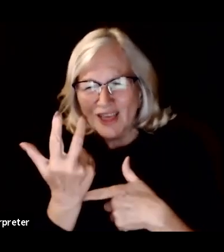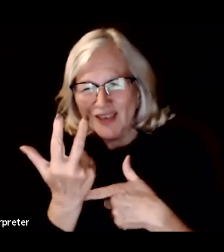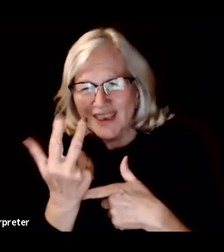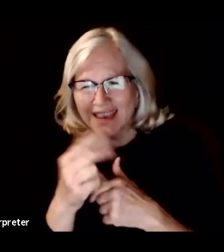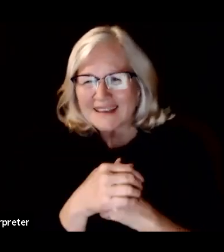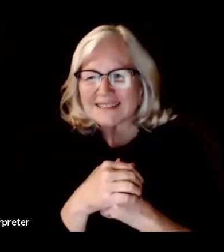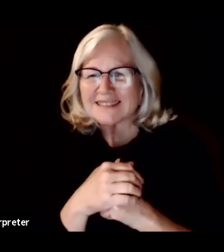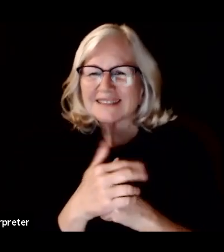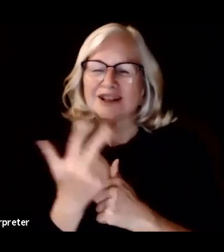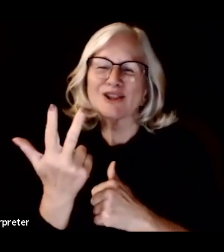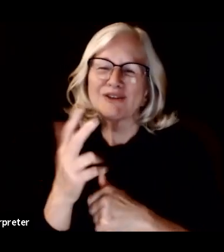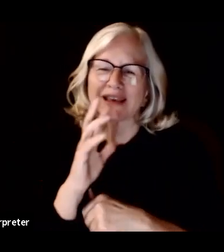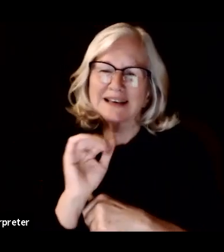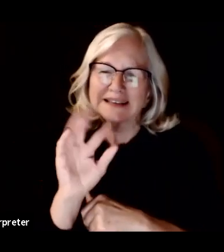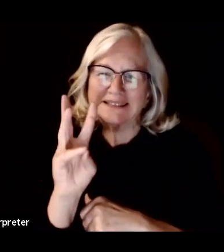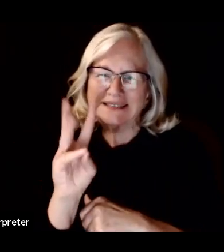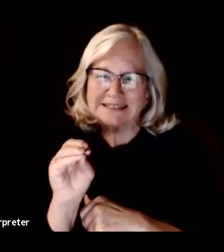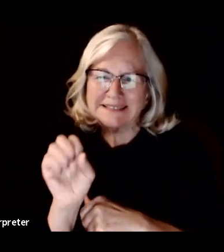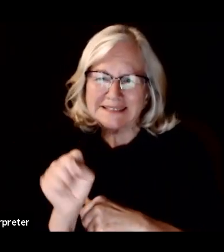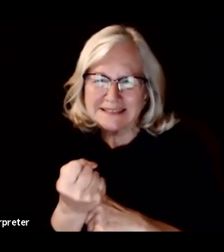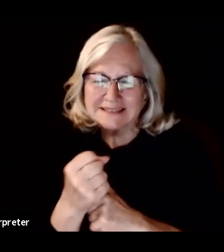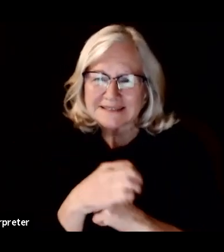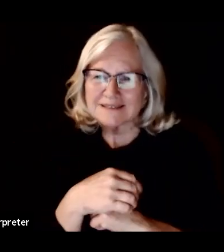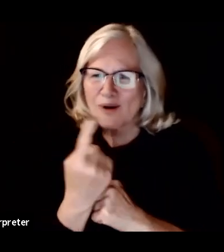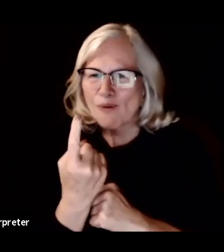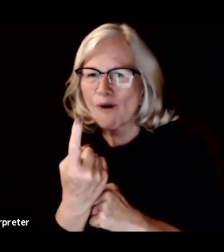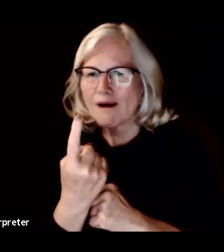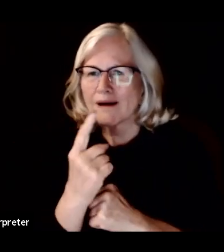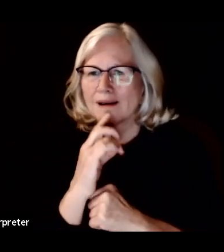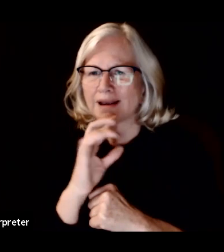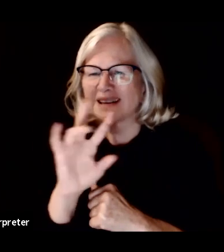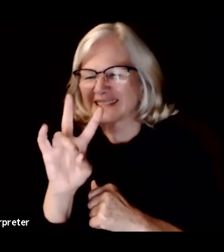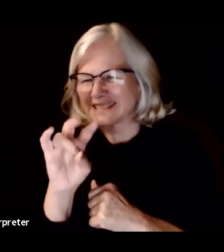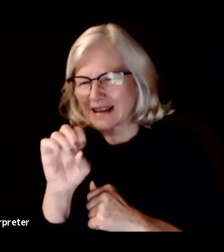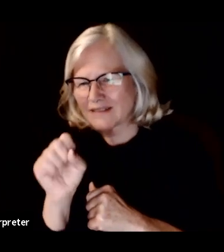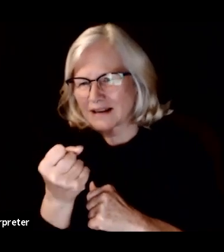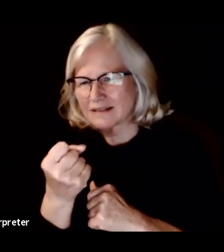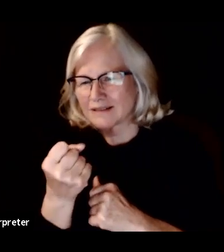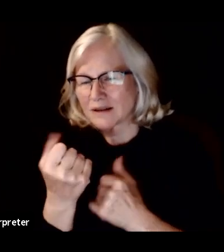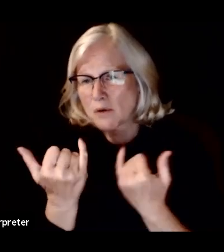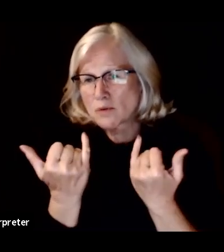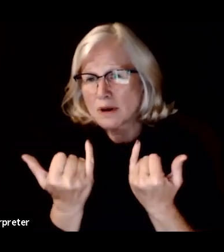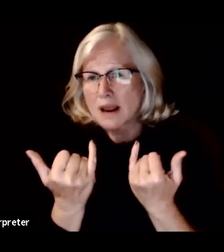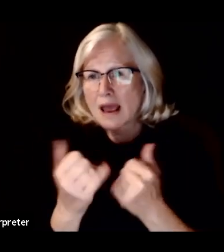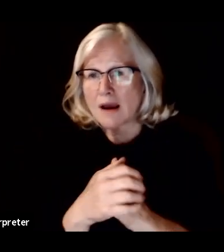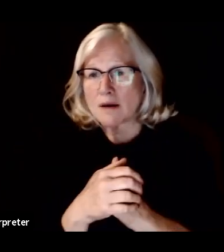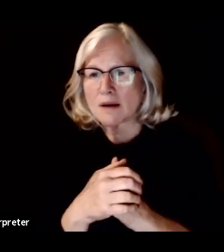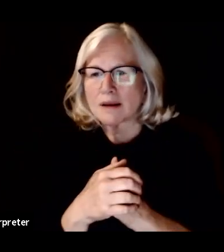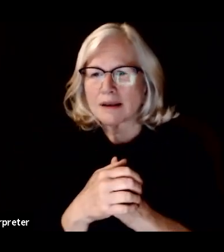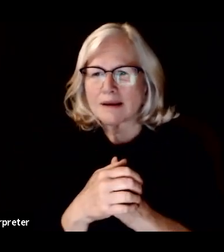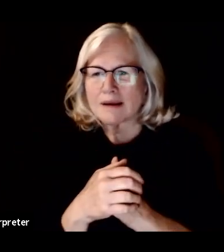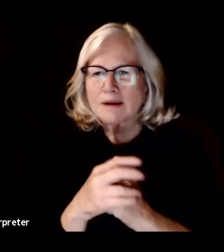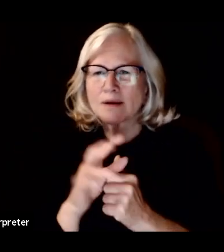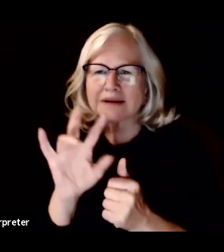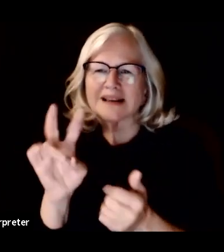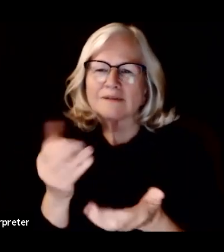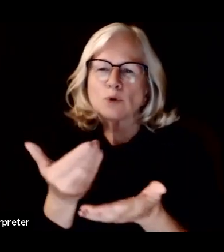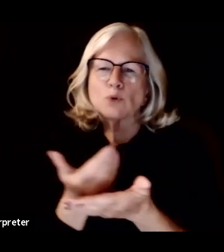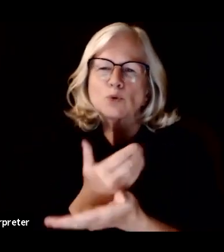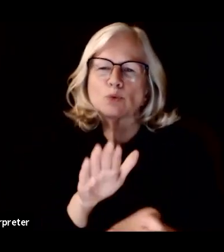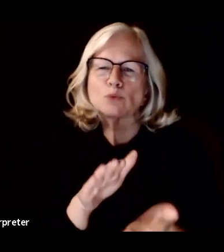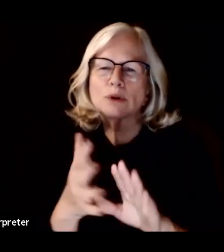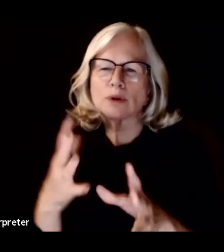facilities. I'll note that for today's web posting, we're reporting 7 new deaths, but the total cumulative count goes up by